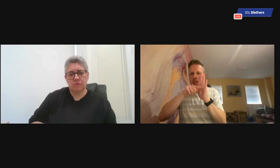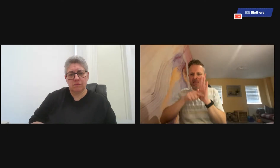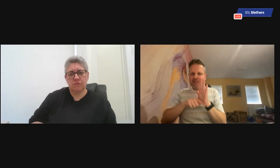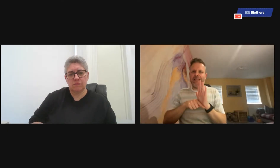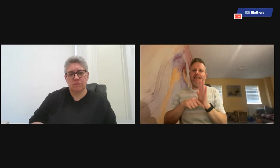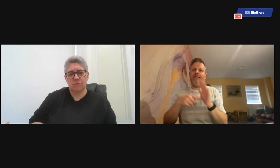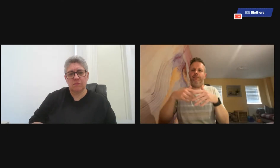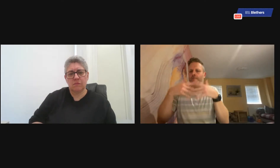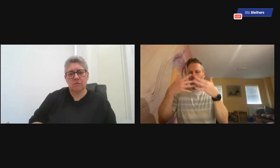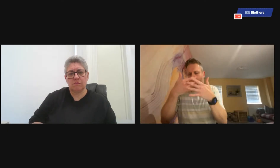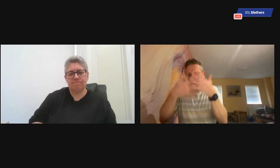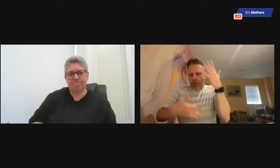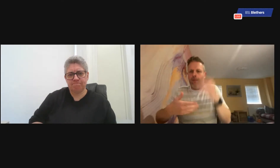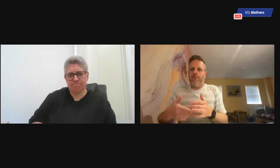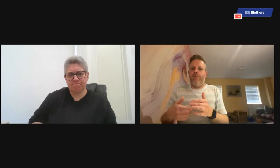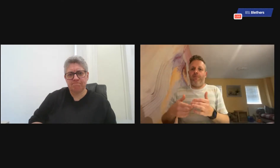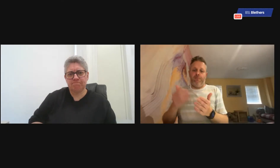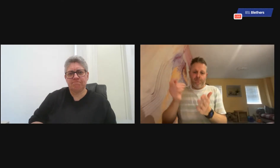specific